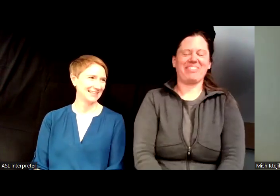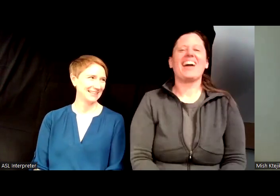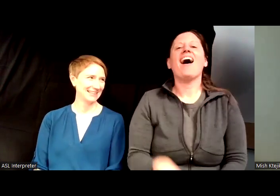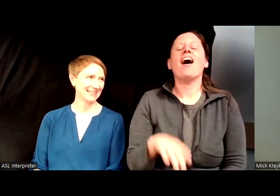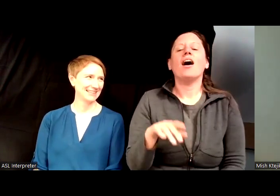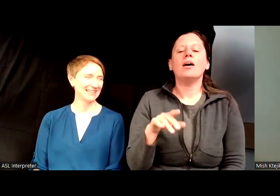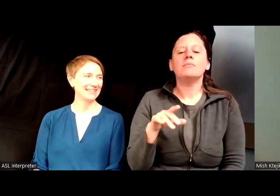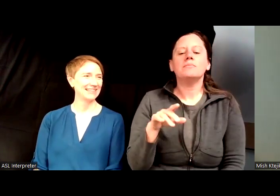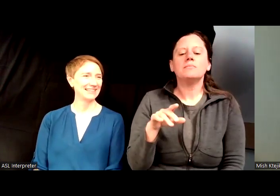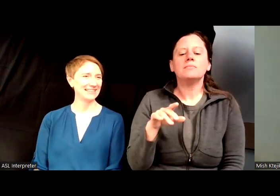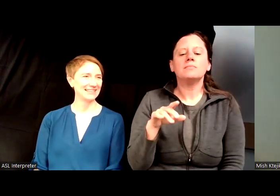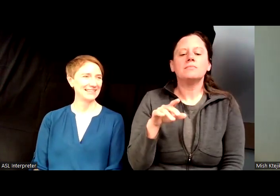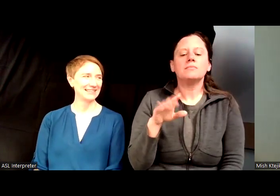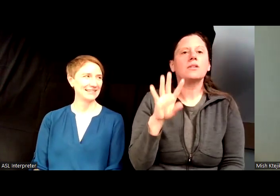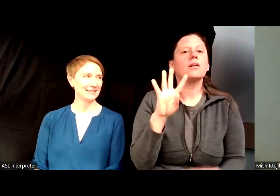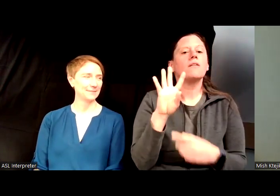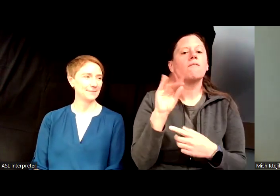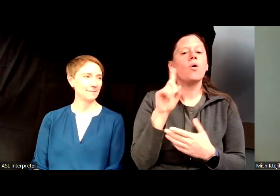This is Colleen.